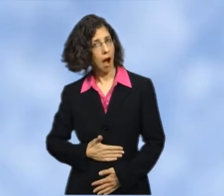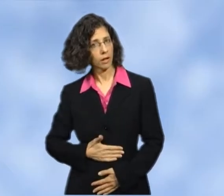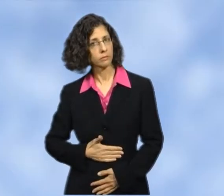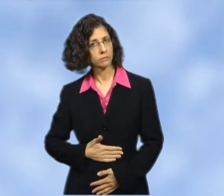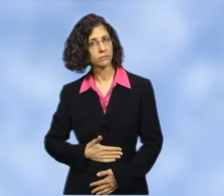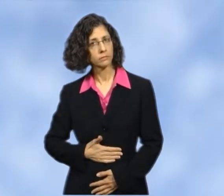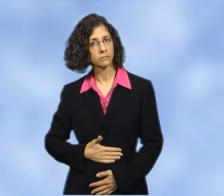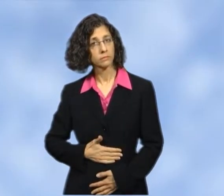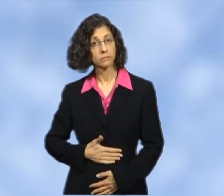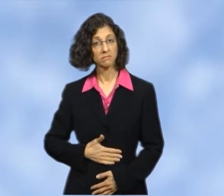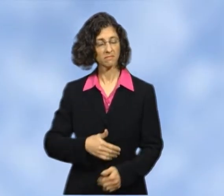body.